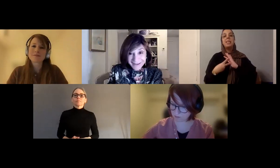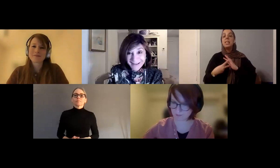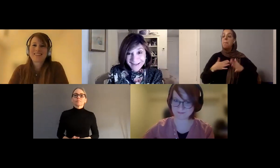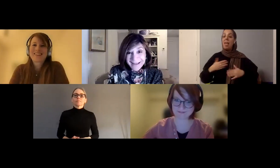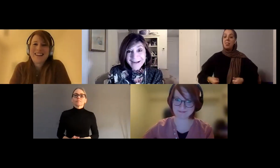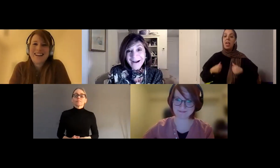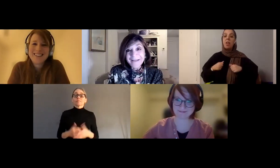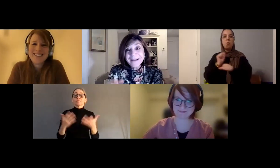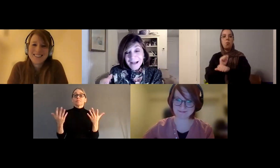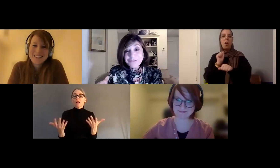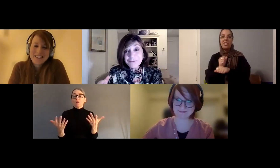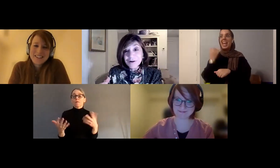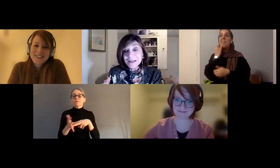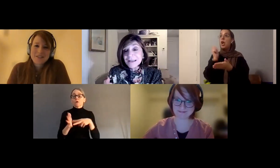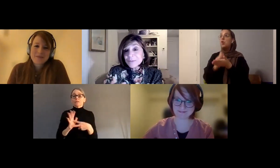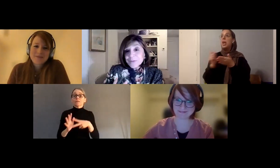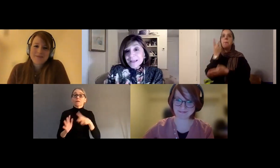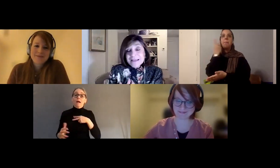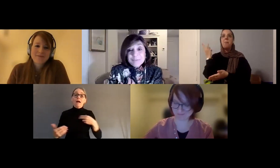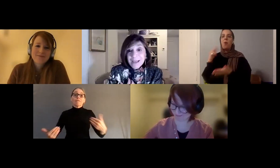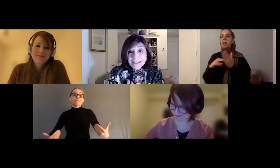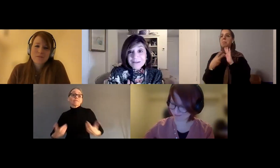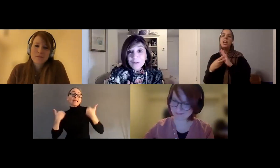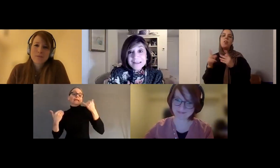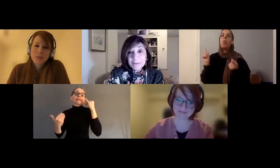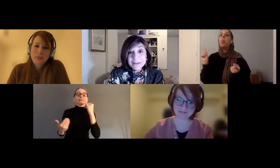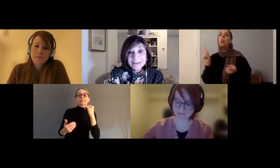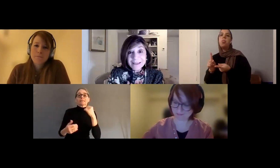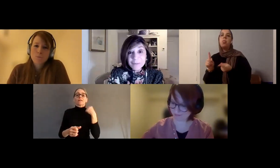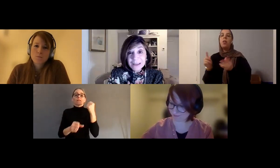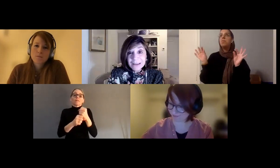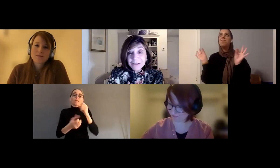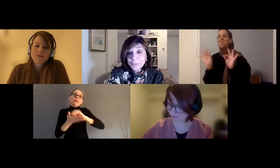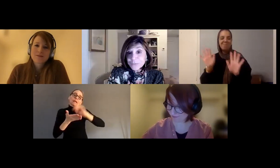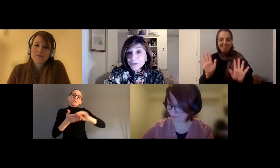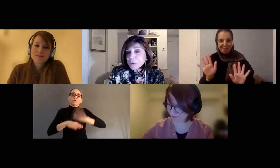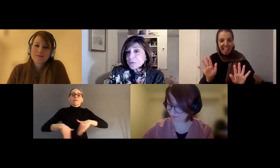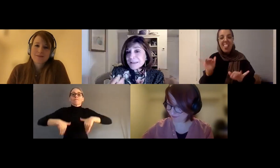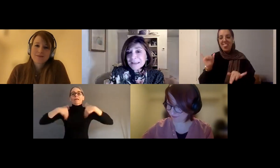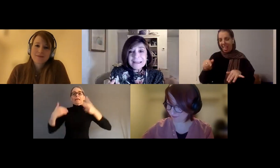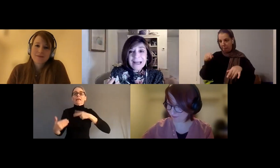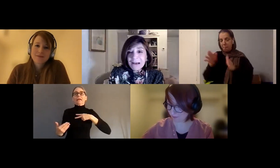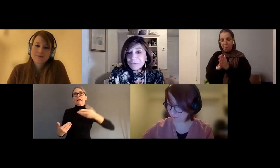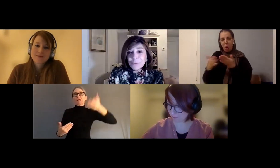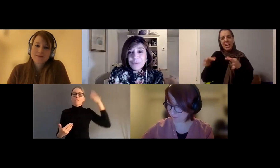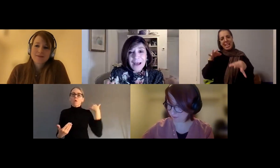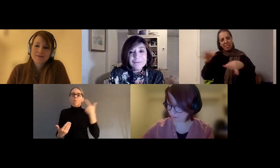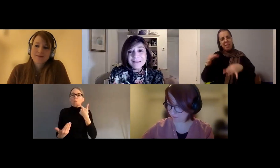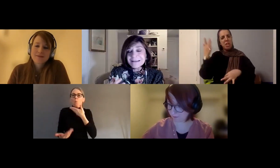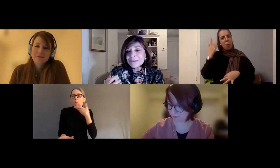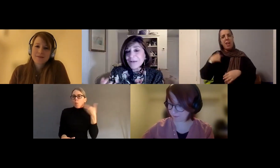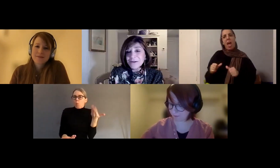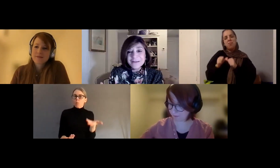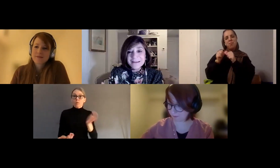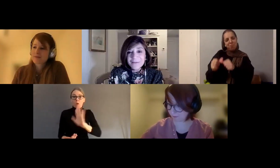work. On the contrary, it explains why somebody like me, sticks it out for